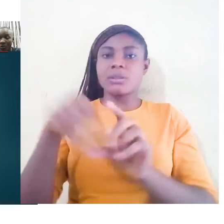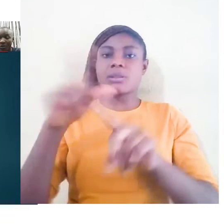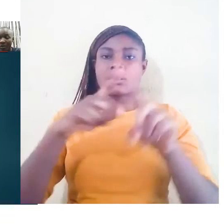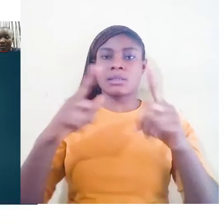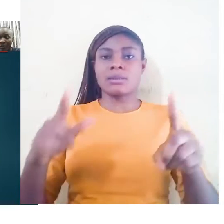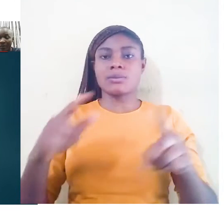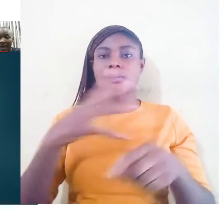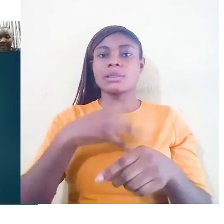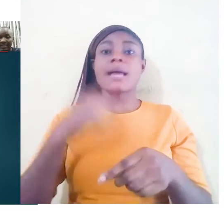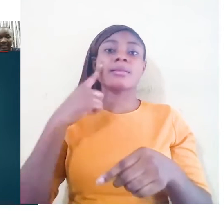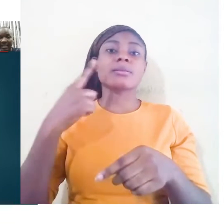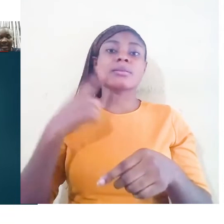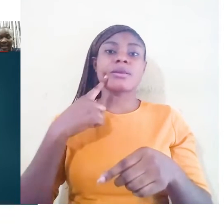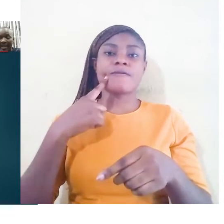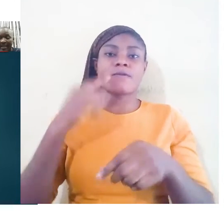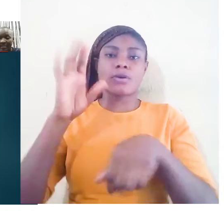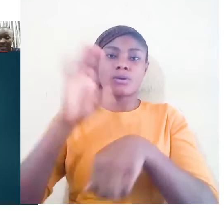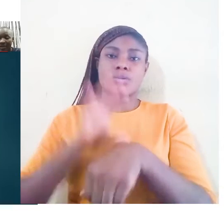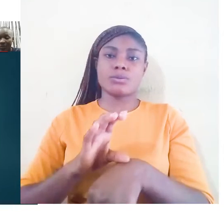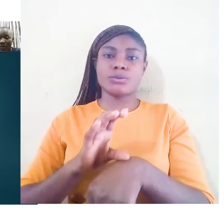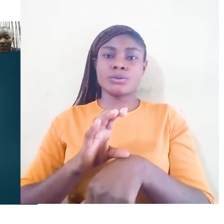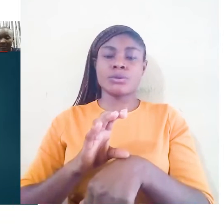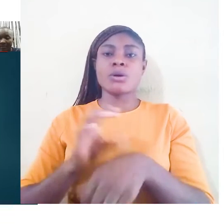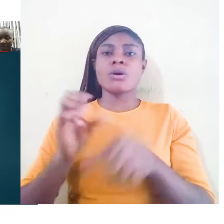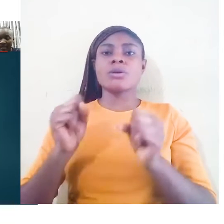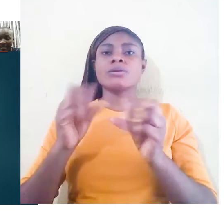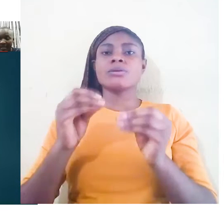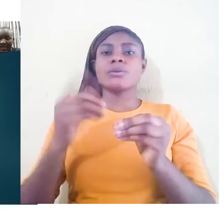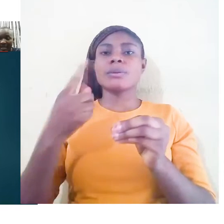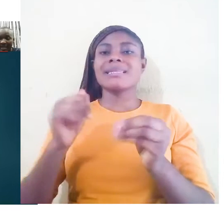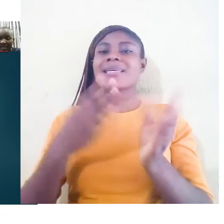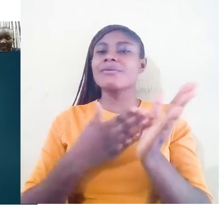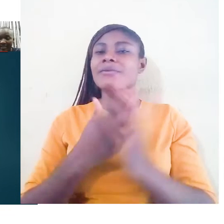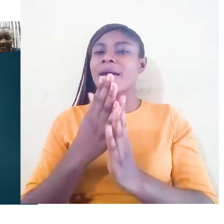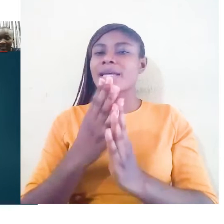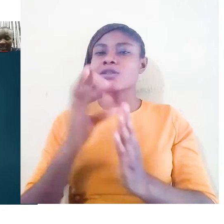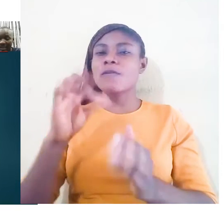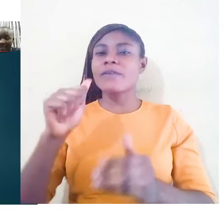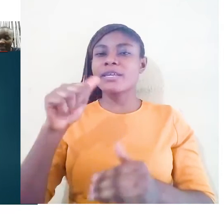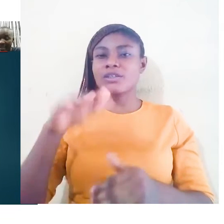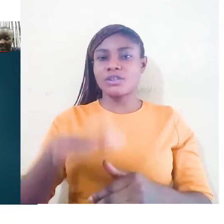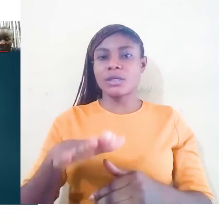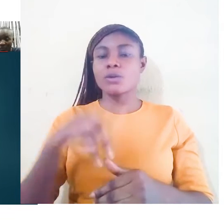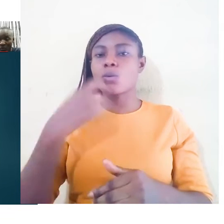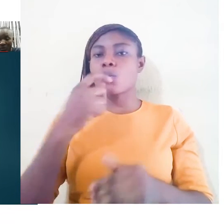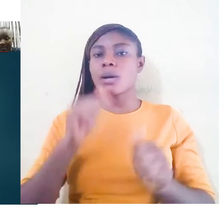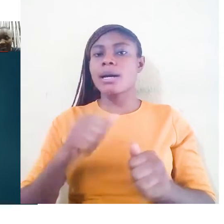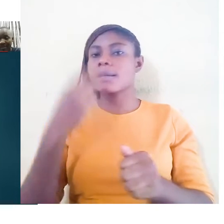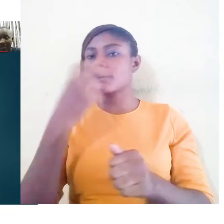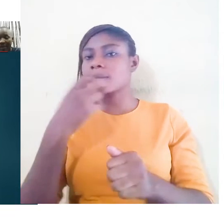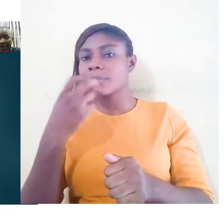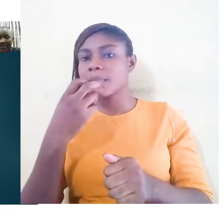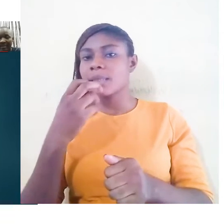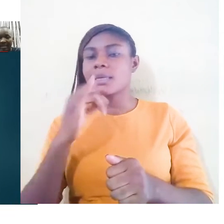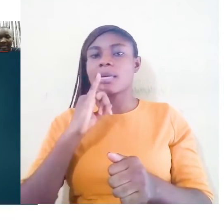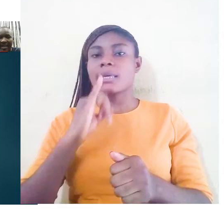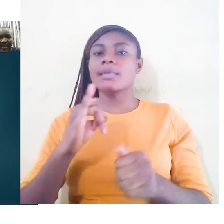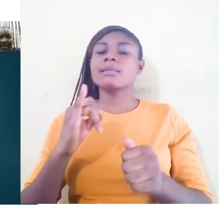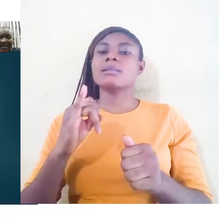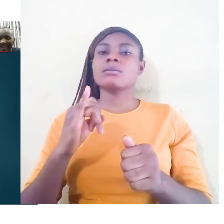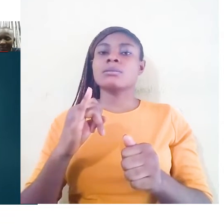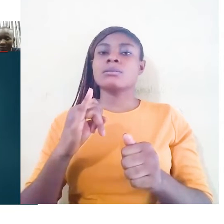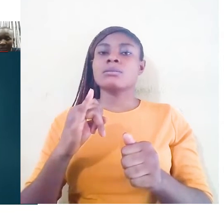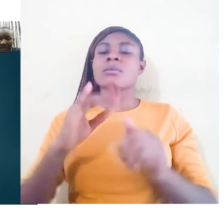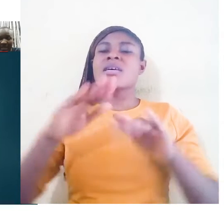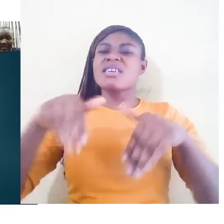So the right a child who can speak is entitled to is the same right that